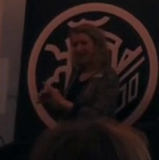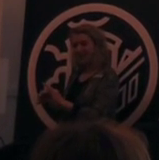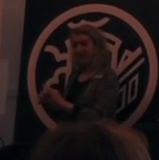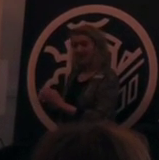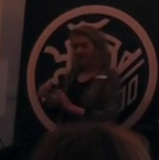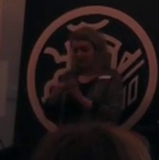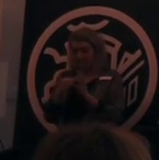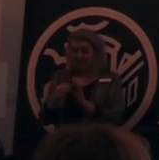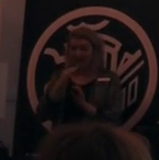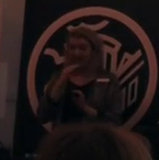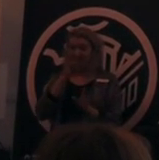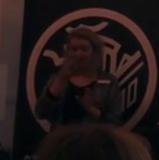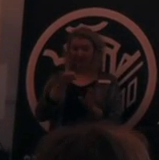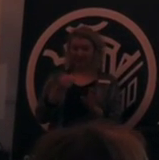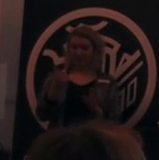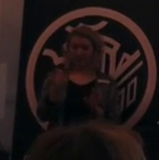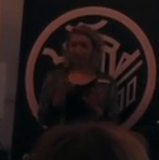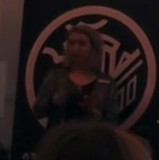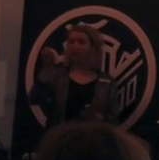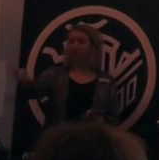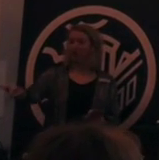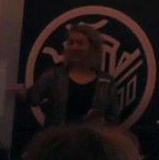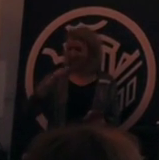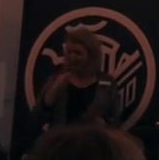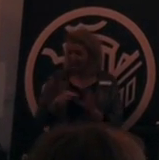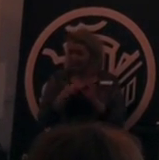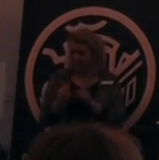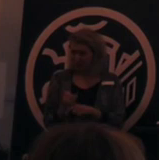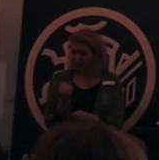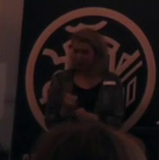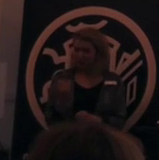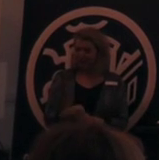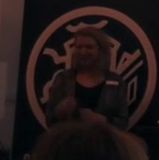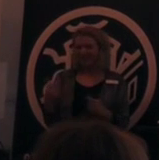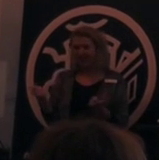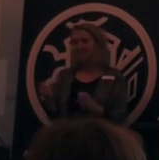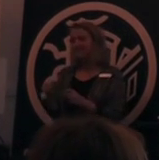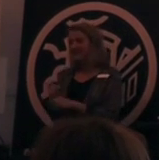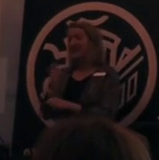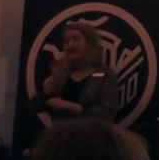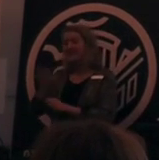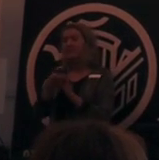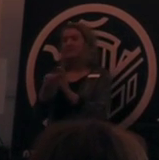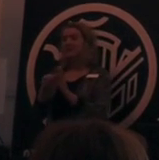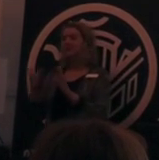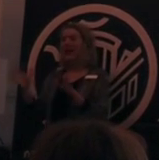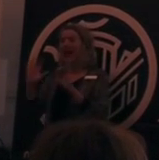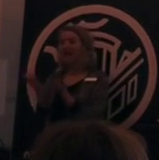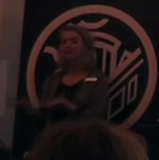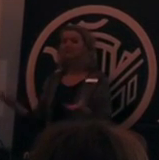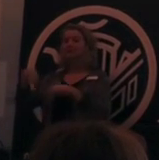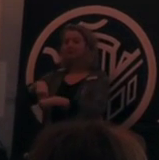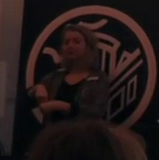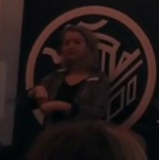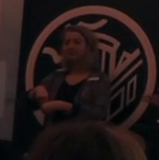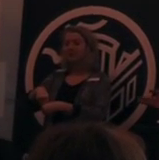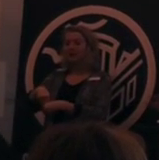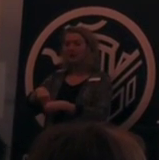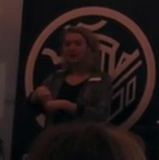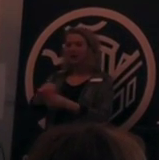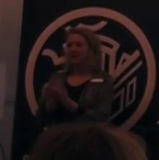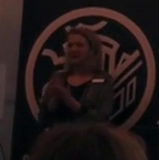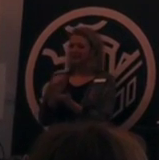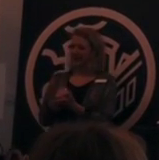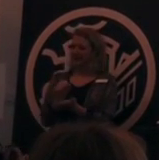family, and say, we're not including them. You, family is embracing of everyone. And so, and the press ended